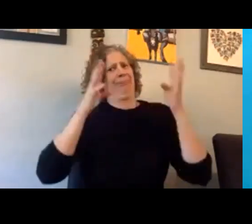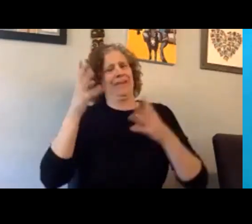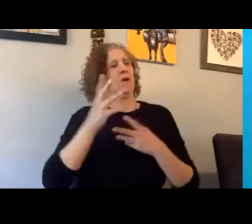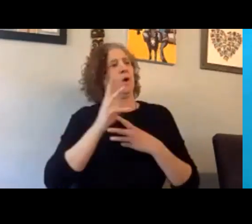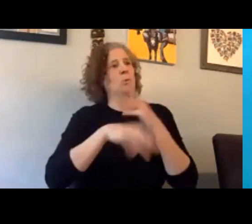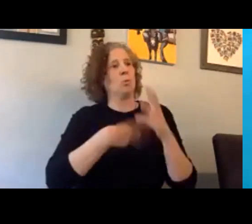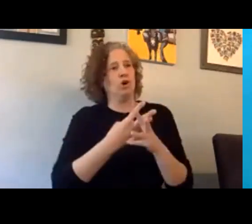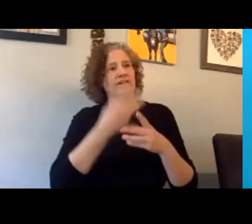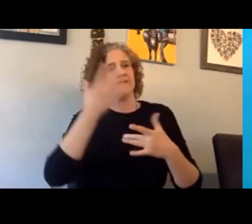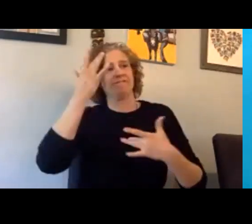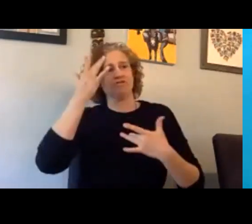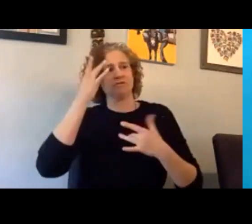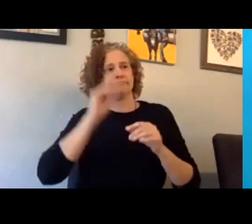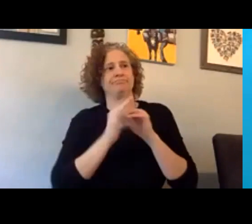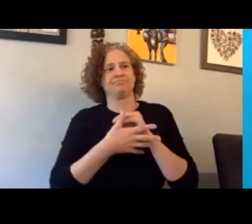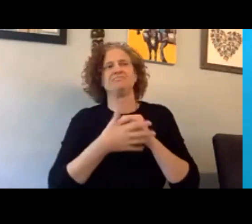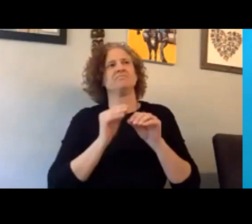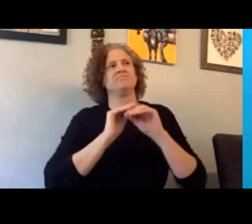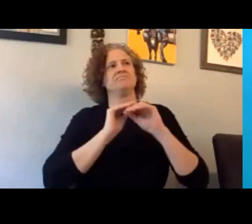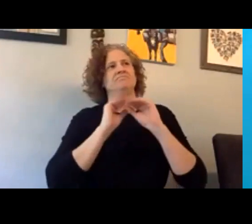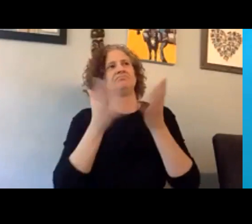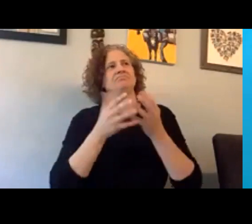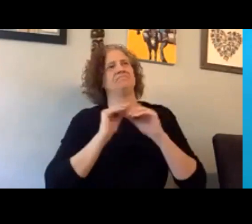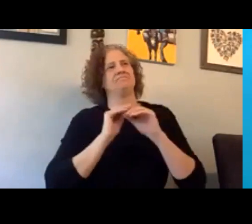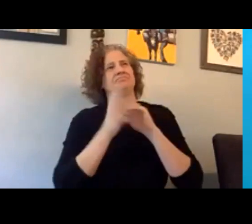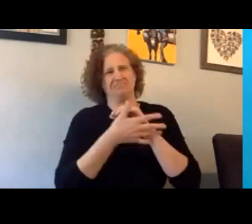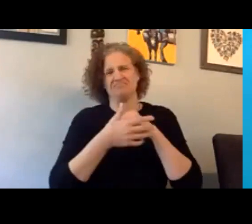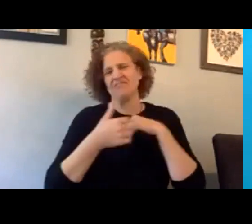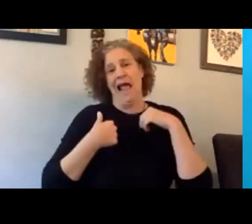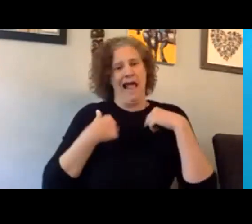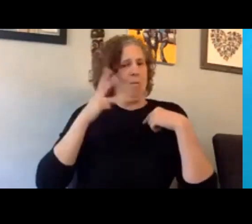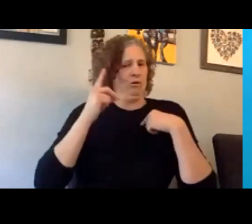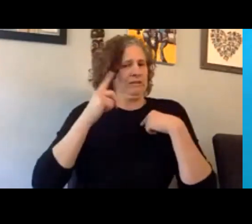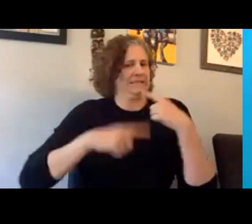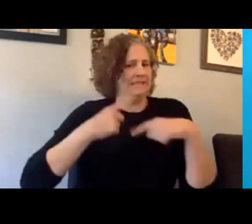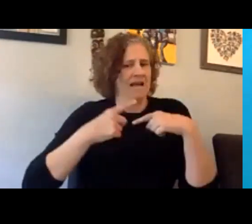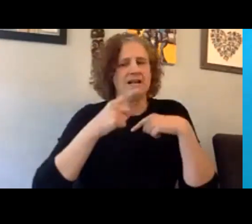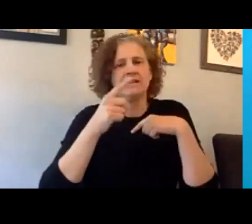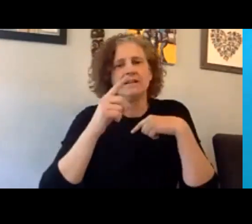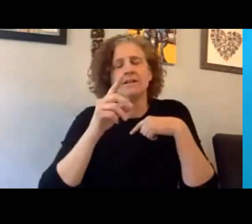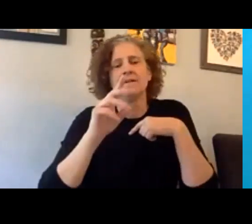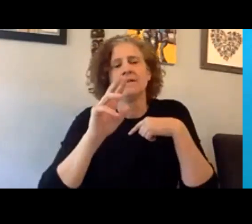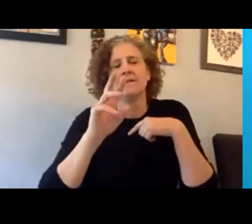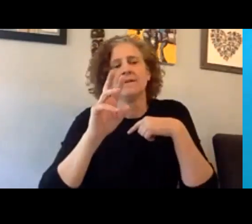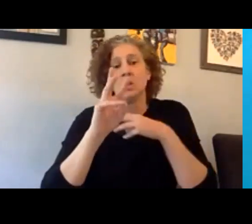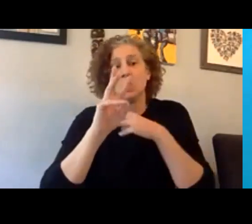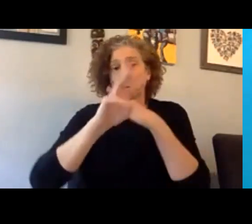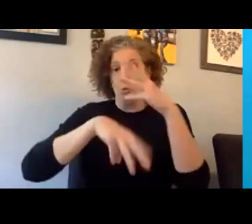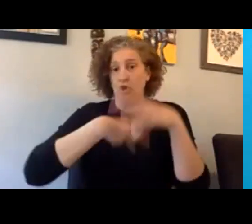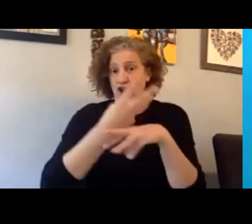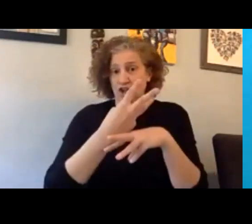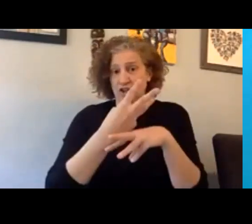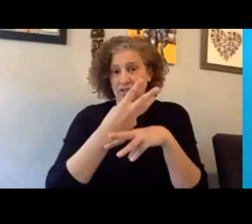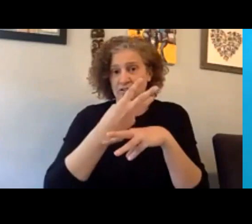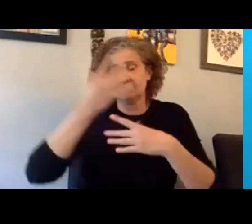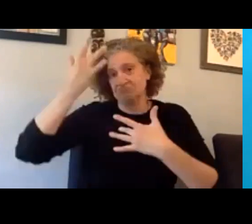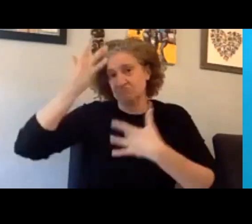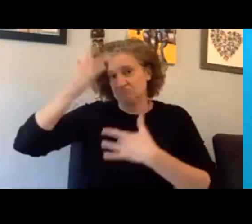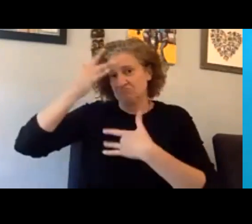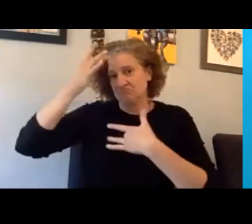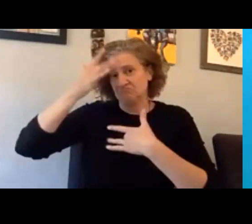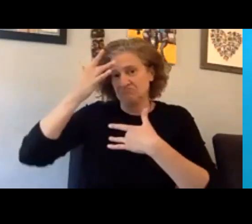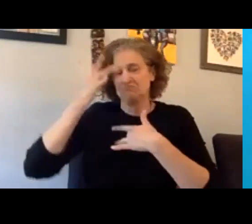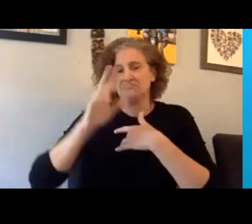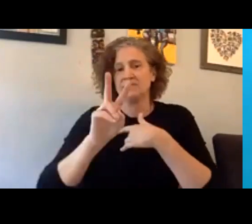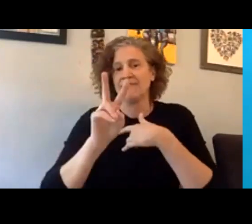the world, now I'm just sort of speaking off the cuff here. Okay, I would sign the